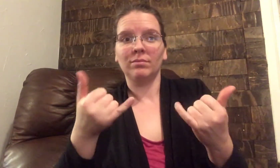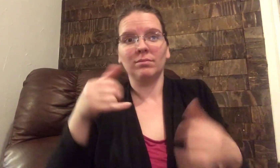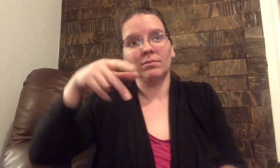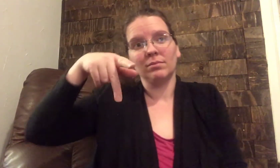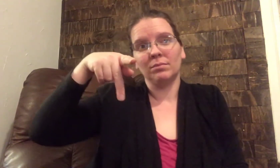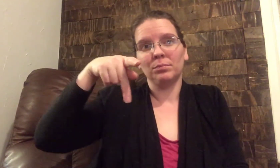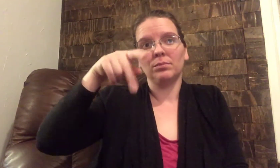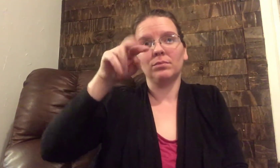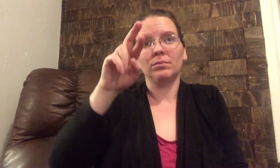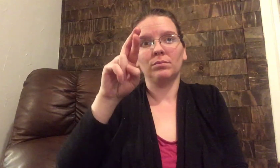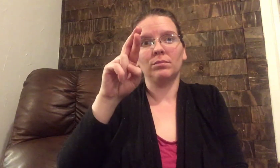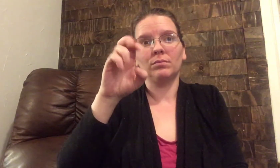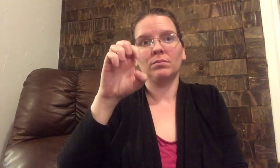the present,